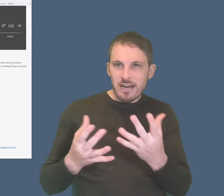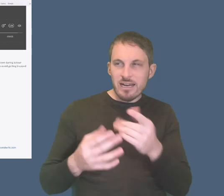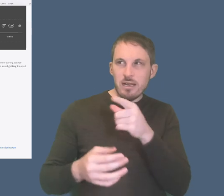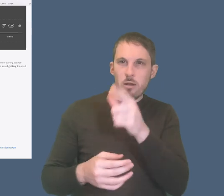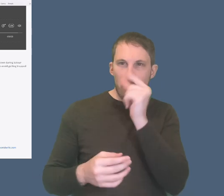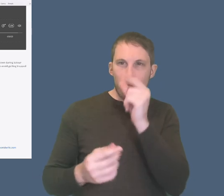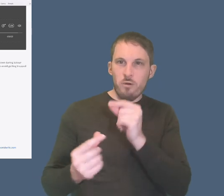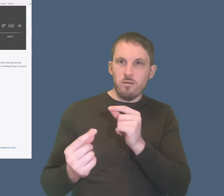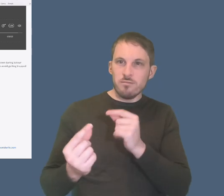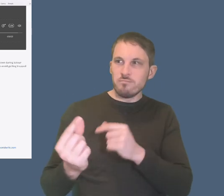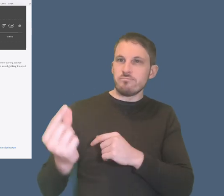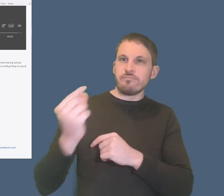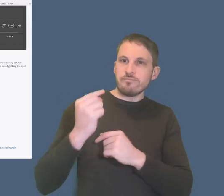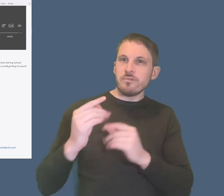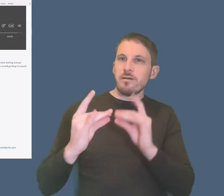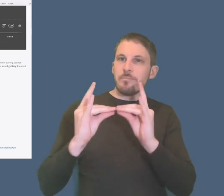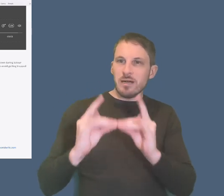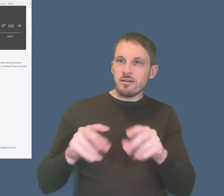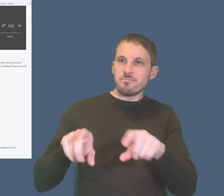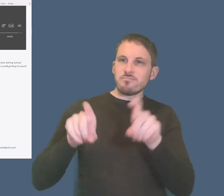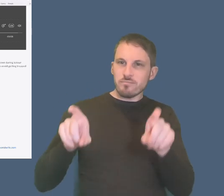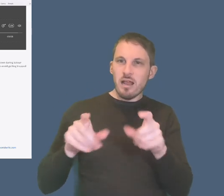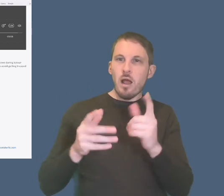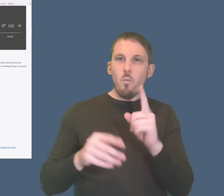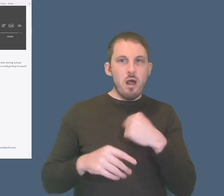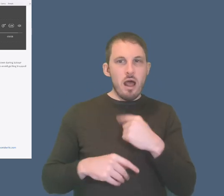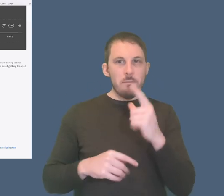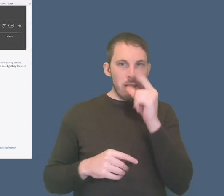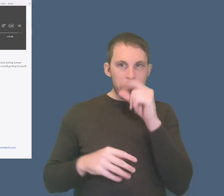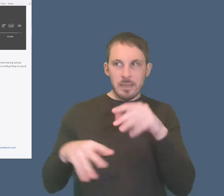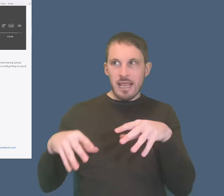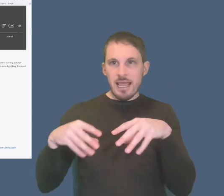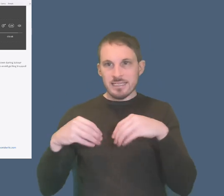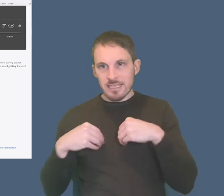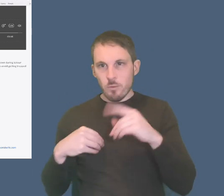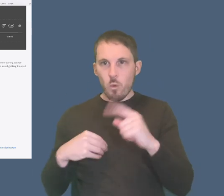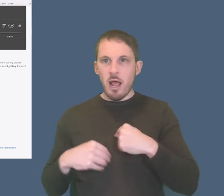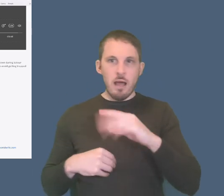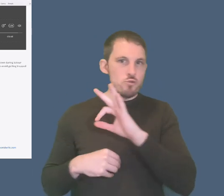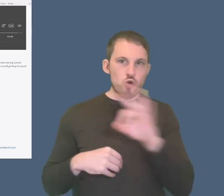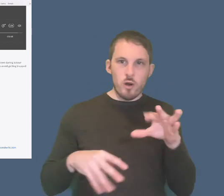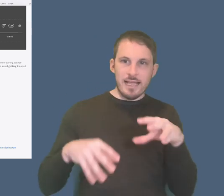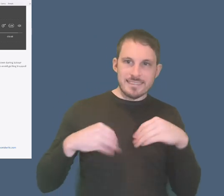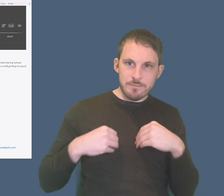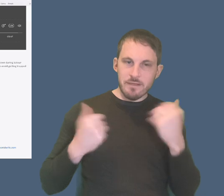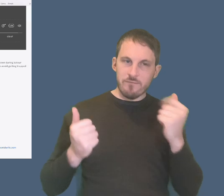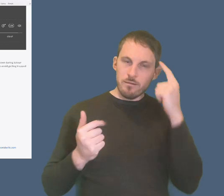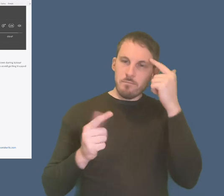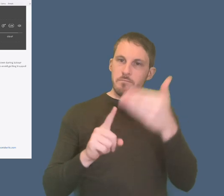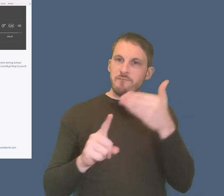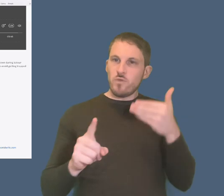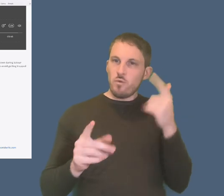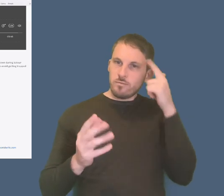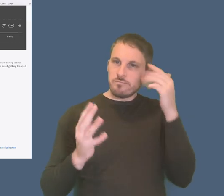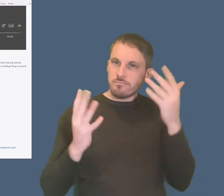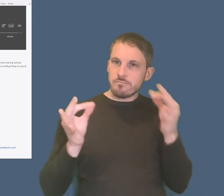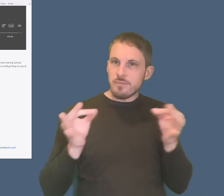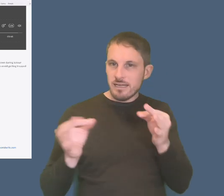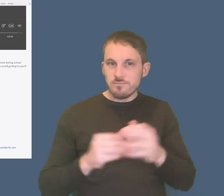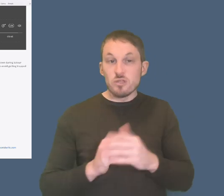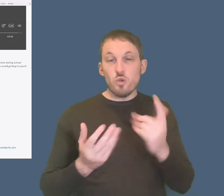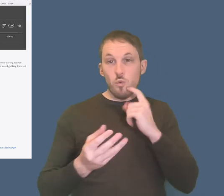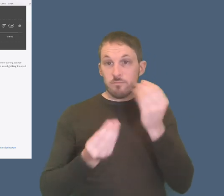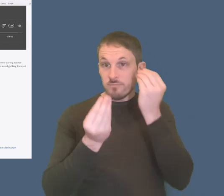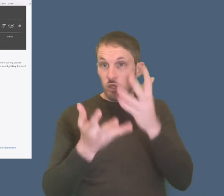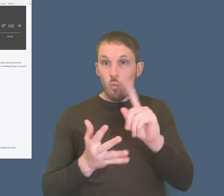to accept and what you would consider as unacceptable options. So let's talk about what you can expect when